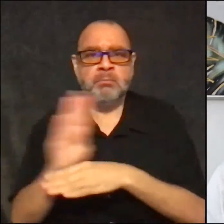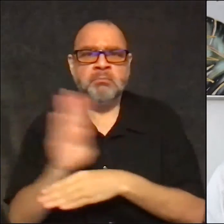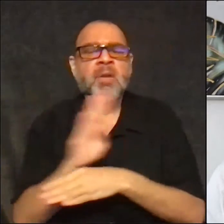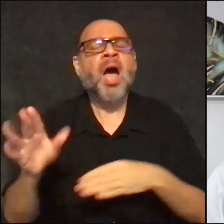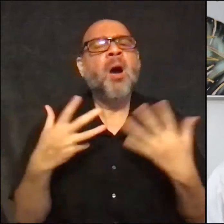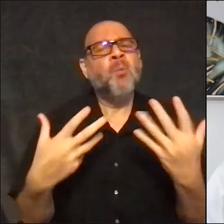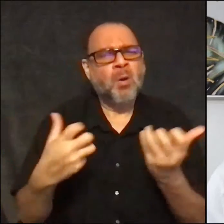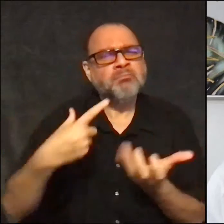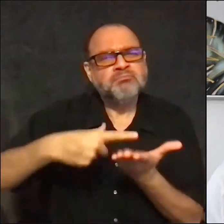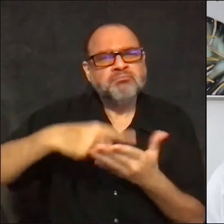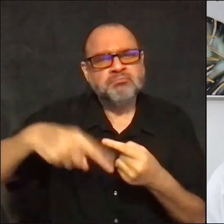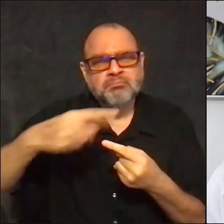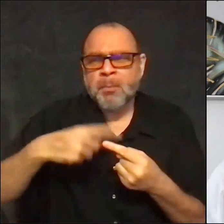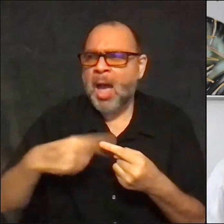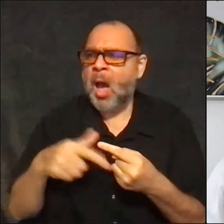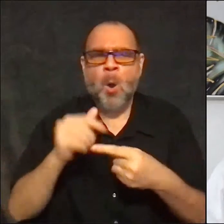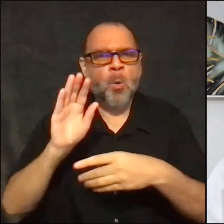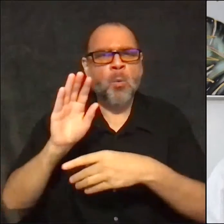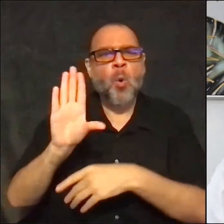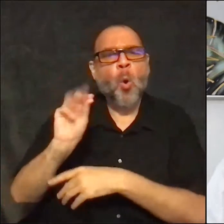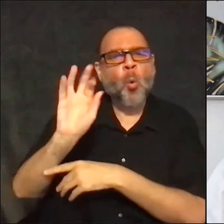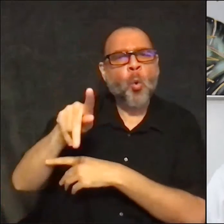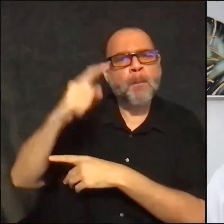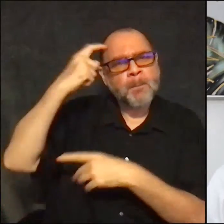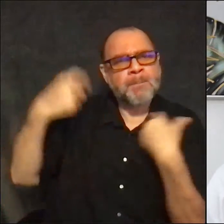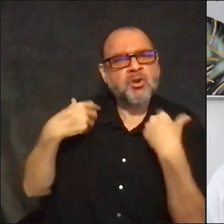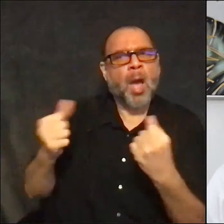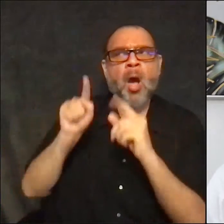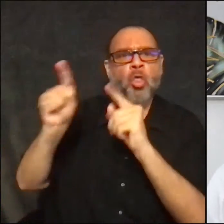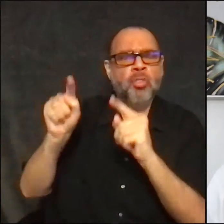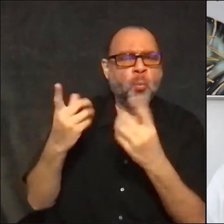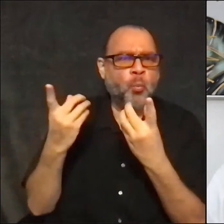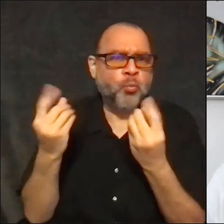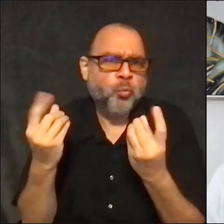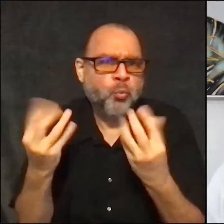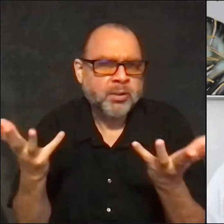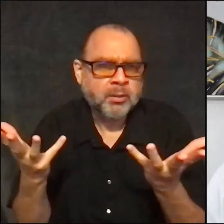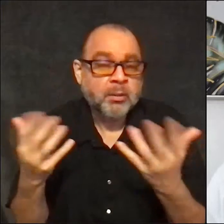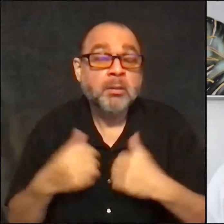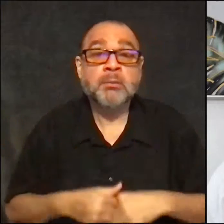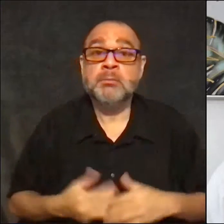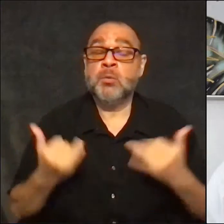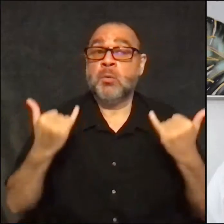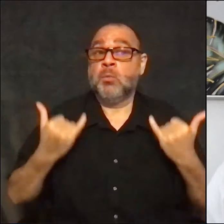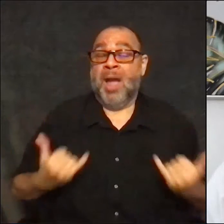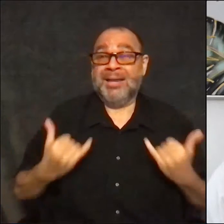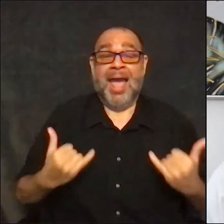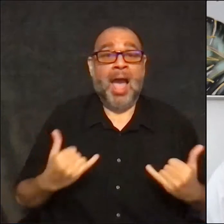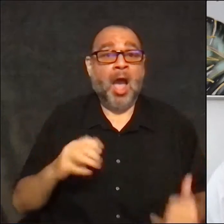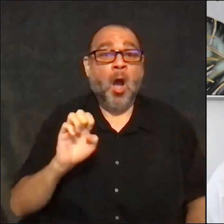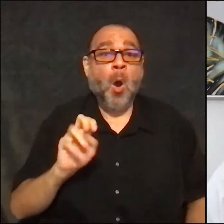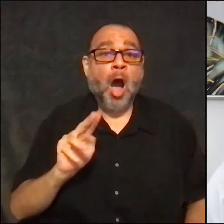going on in mental health, corporate mental health right now. There is an absolute explosion as far as entrepreneurship,